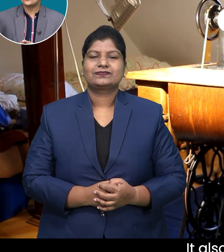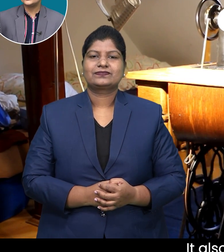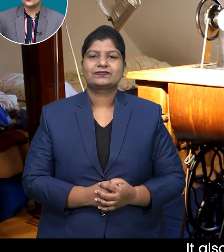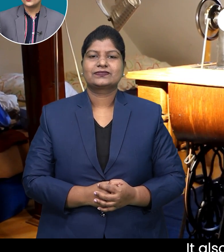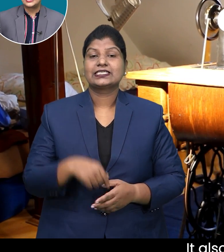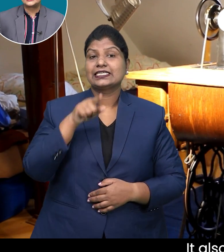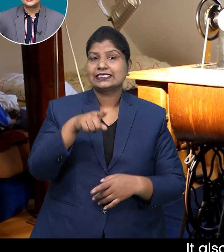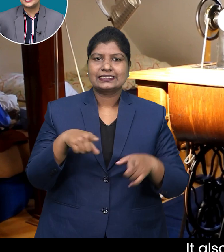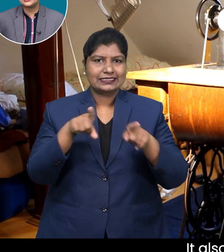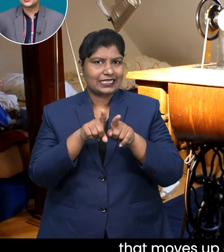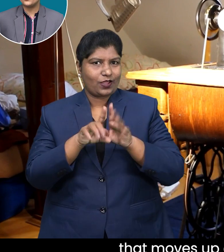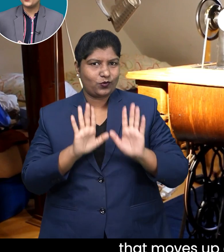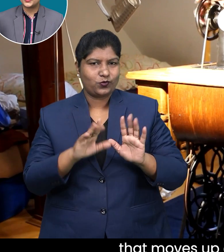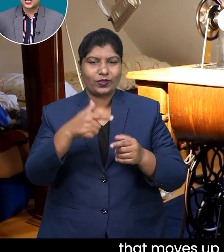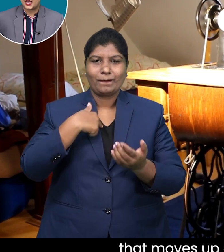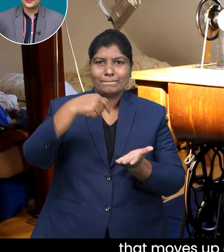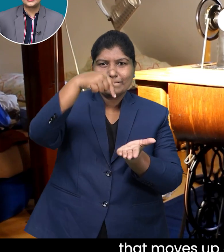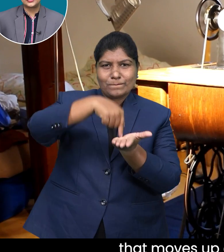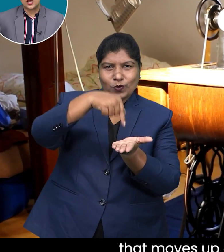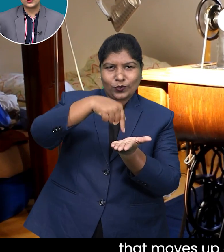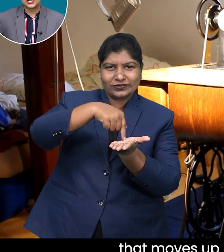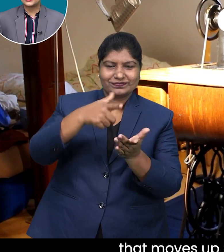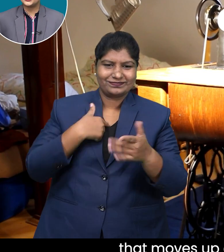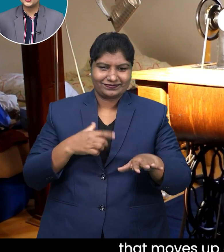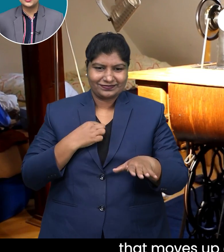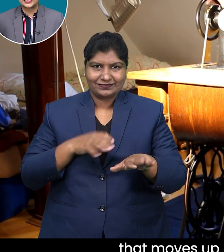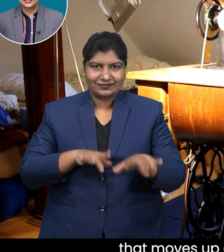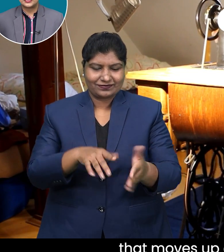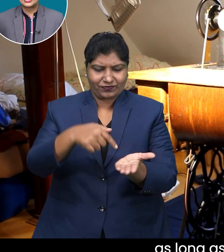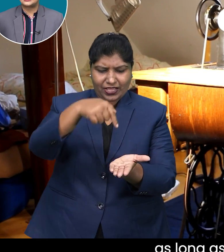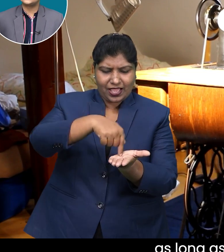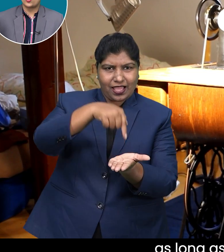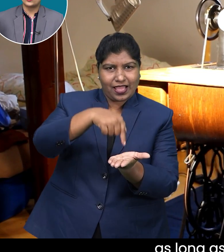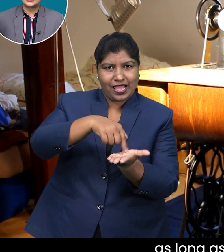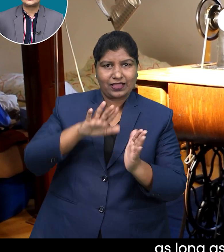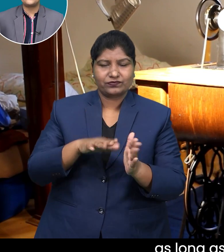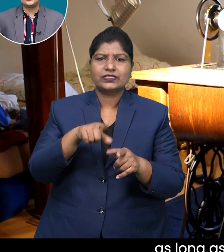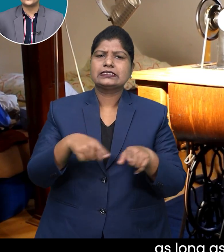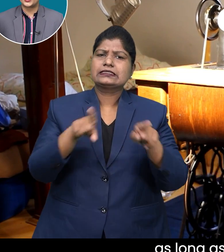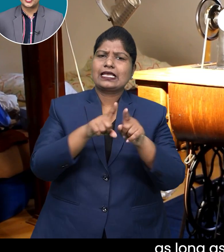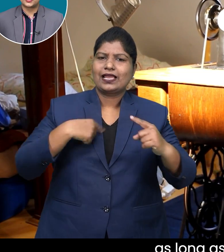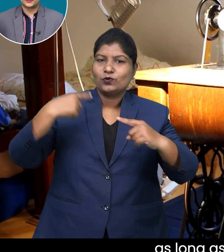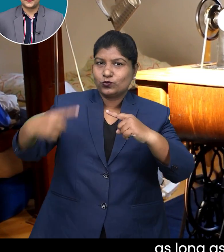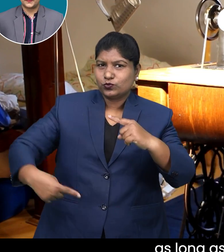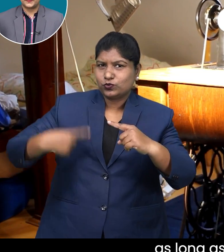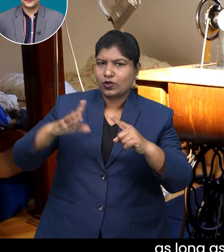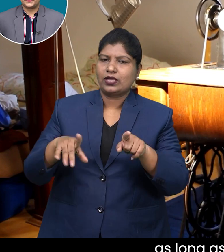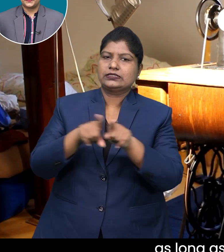It also has a needle that moves up and down continuously as long as the wheel